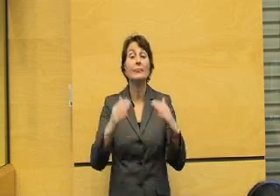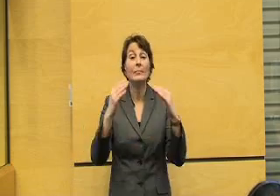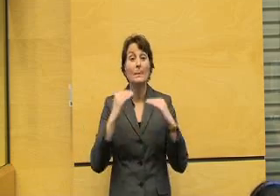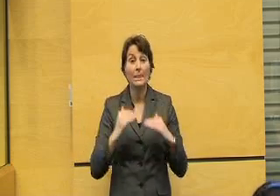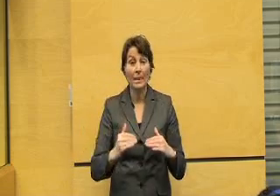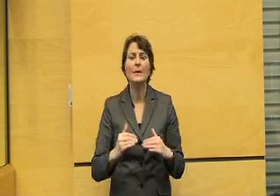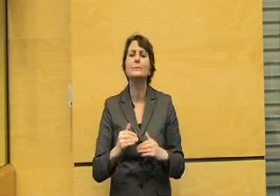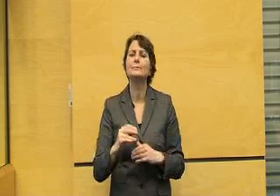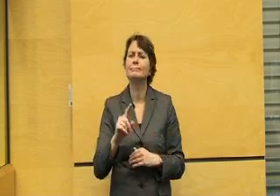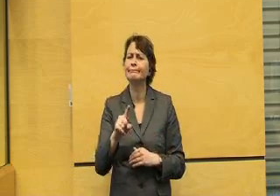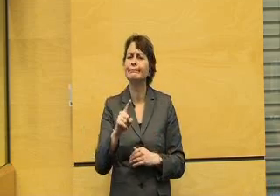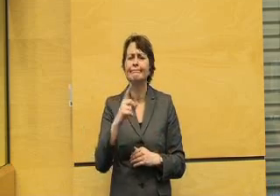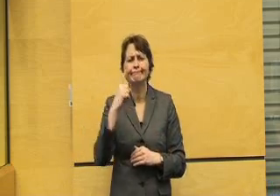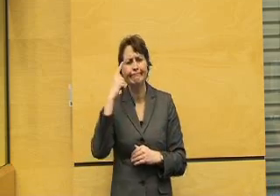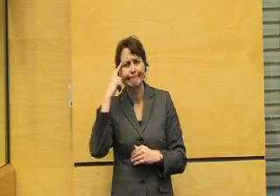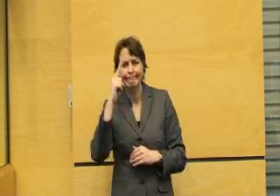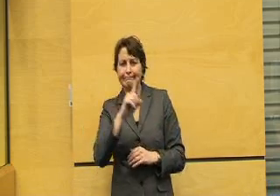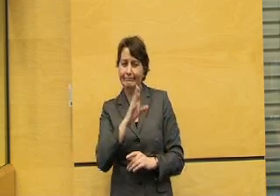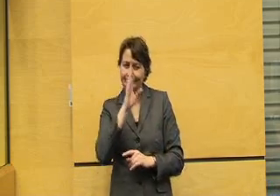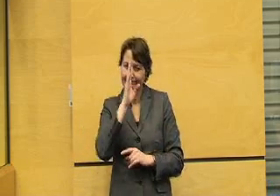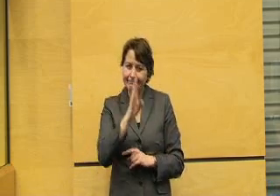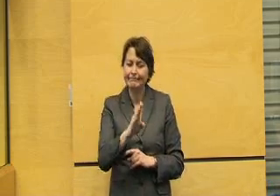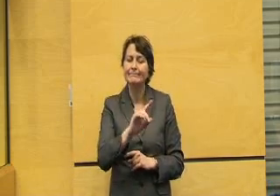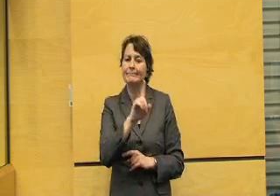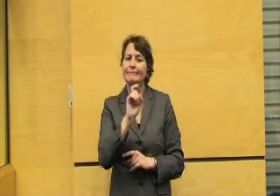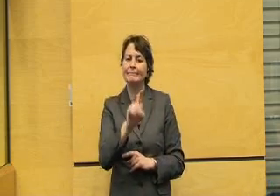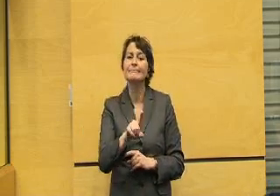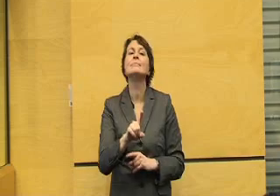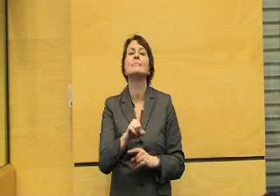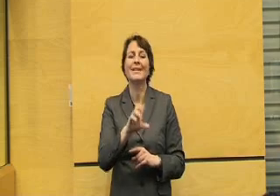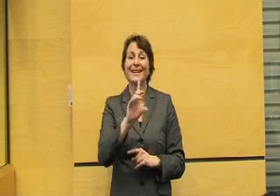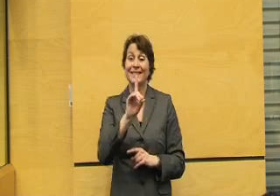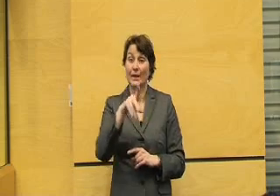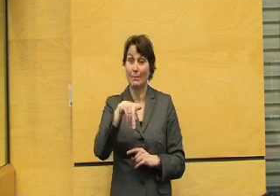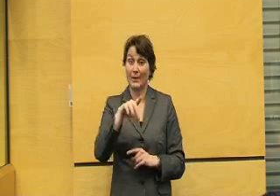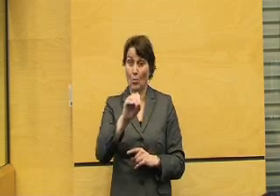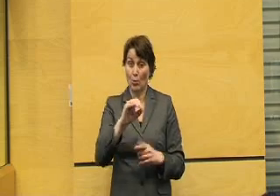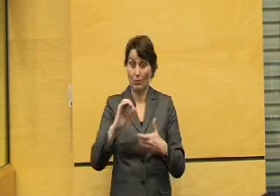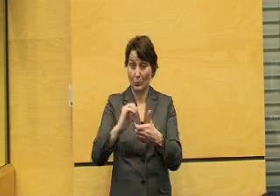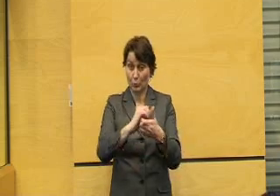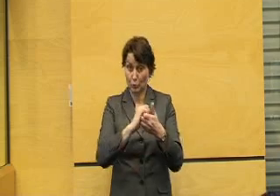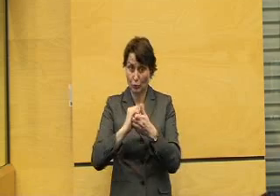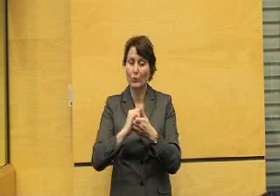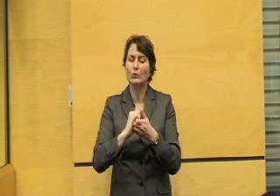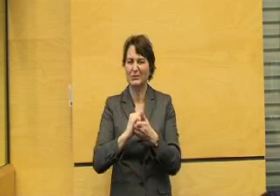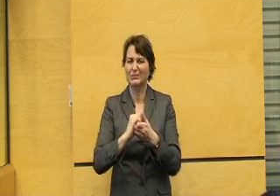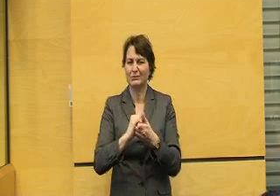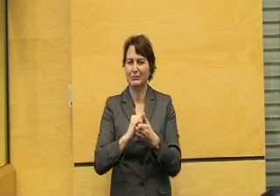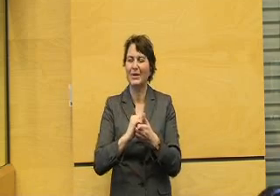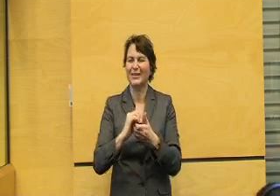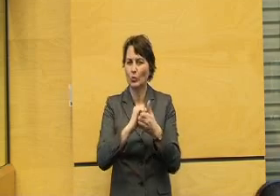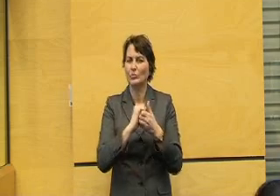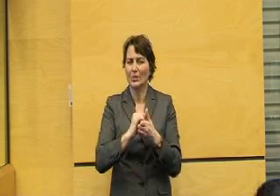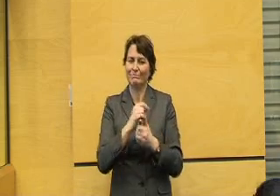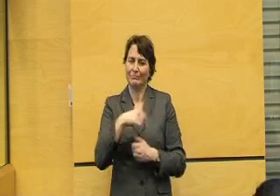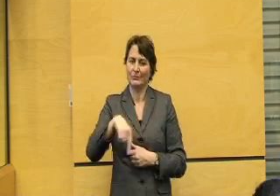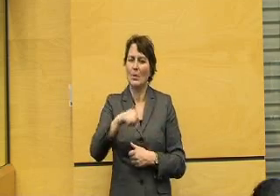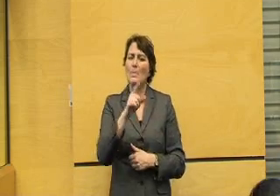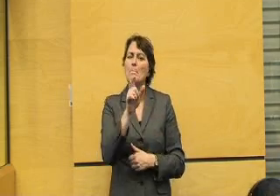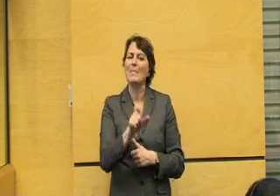to double the support for DPOs, organizations of persons with